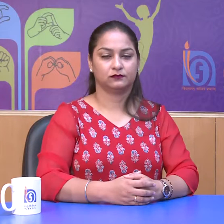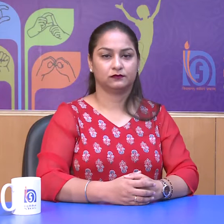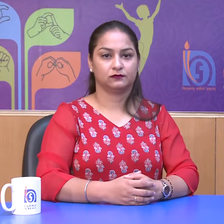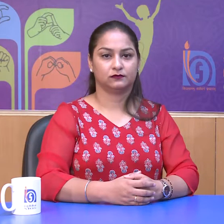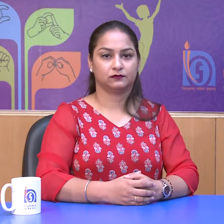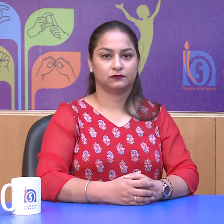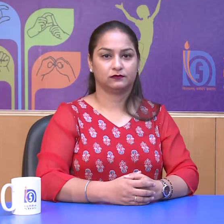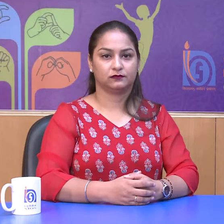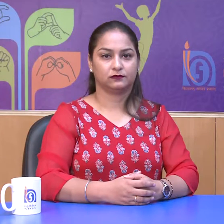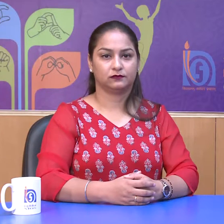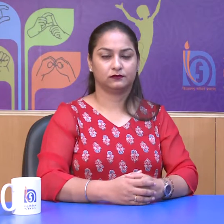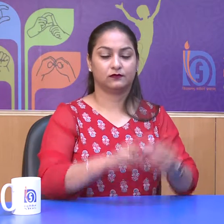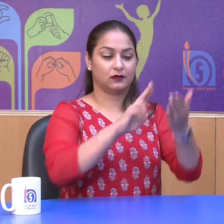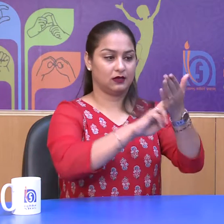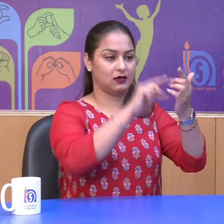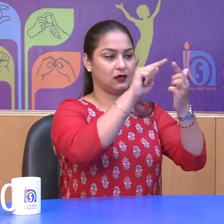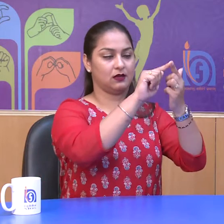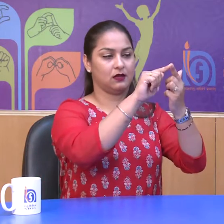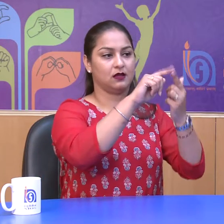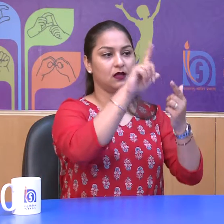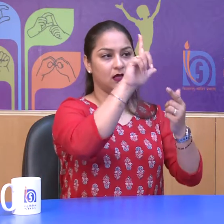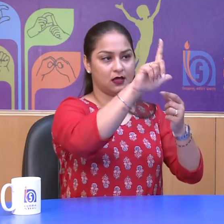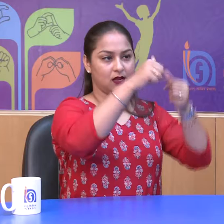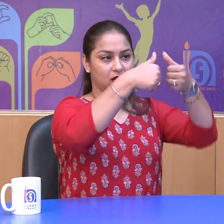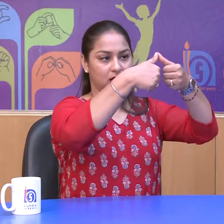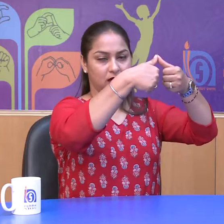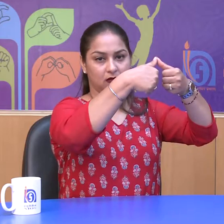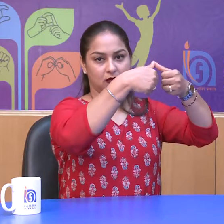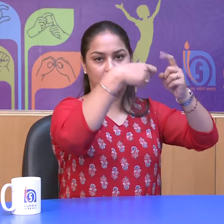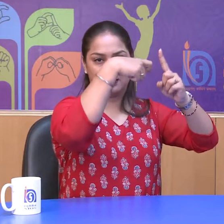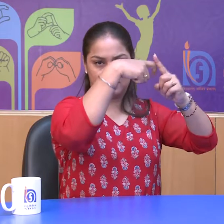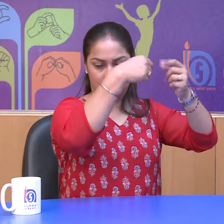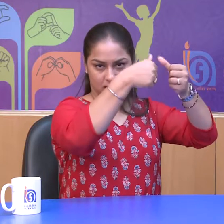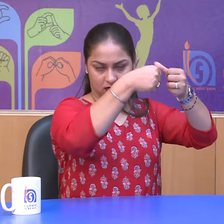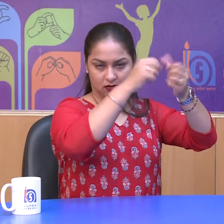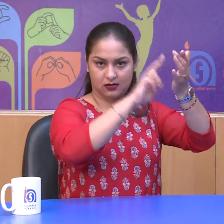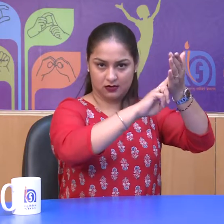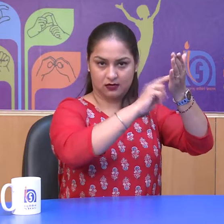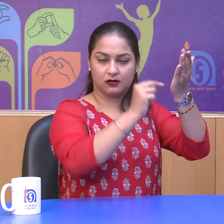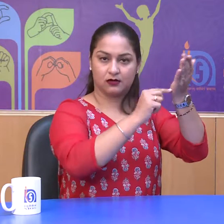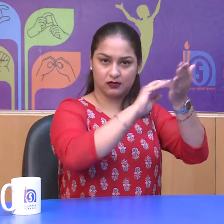Neelkanth, N I L A K A N T H A,